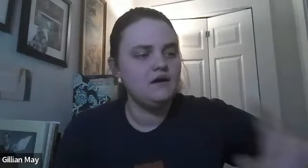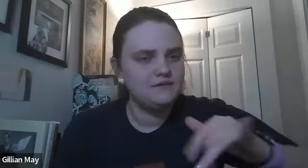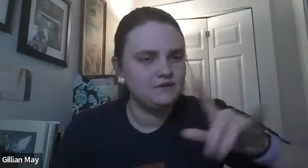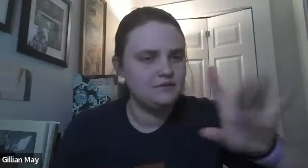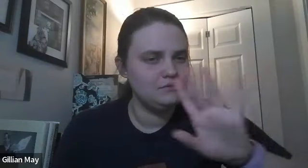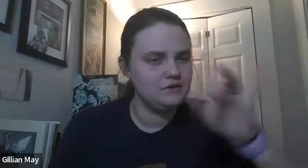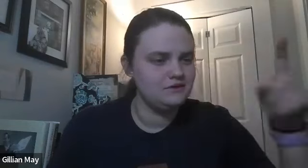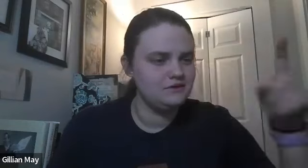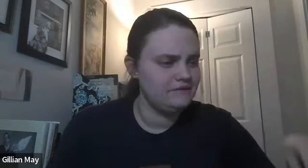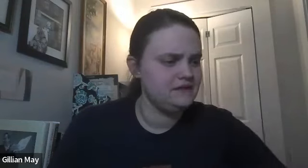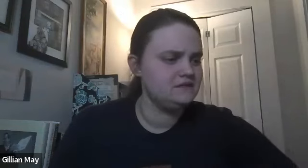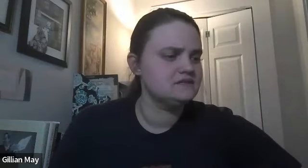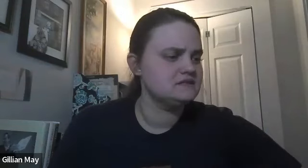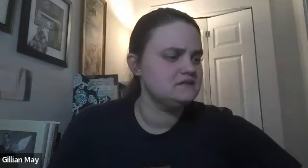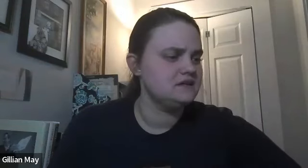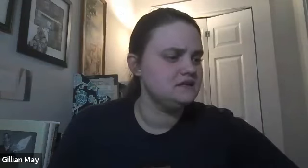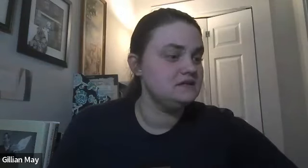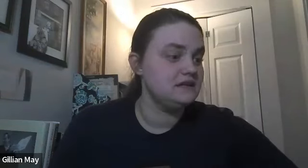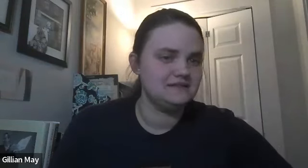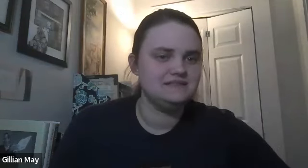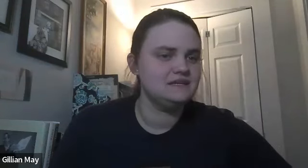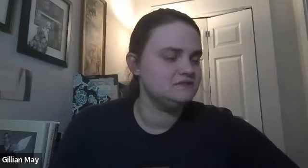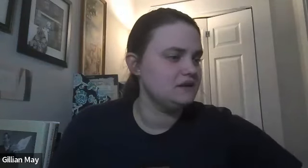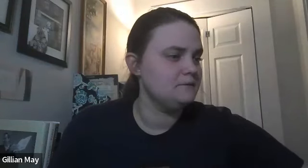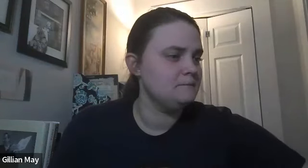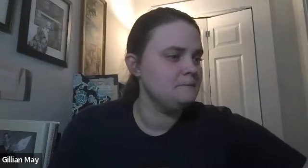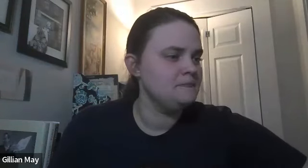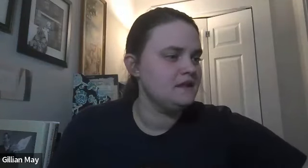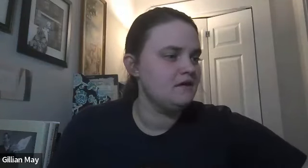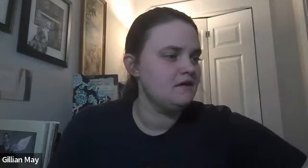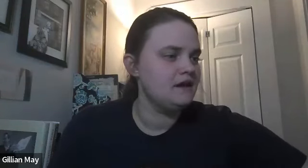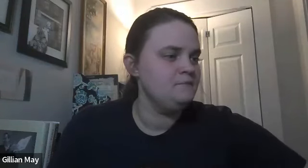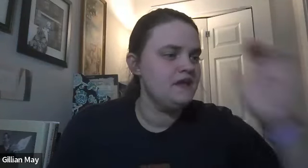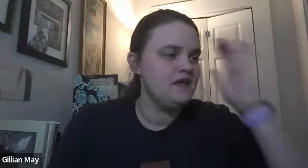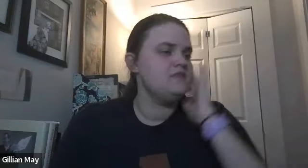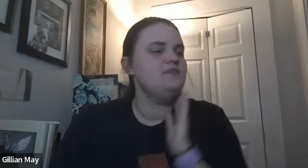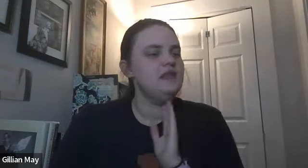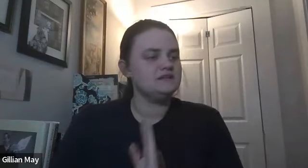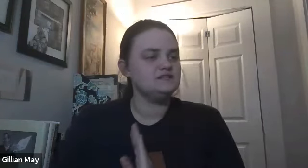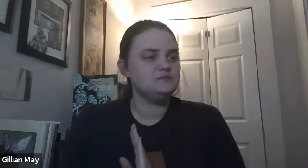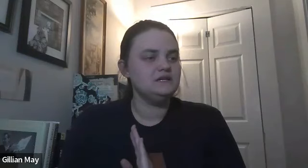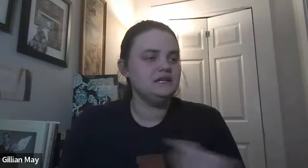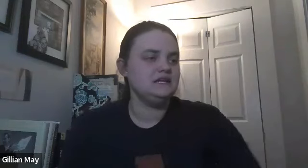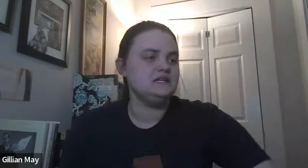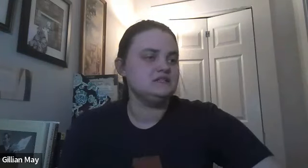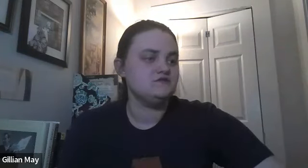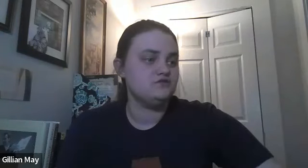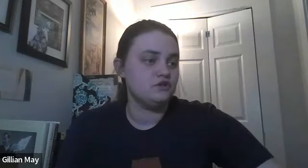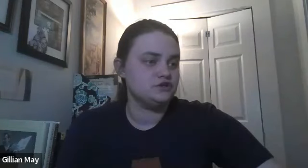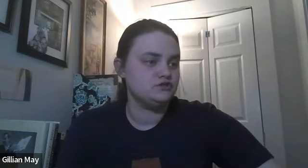add the cool one at the end of this because I think it did. Yes, I see it. It's right here. All right. The next one is